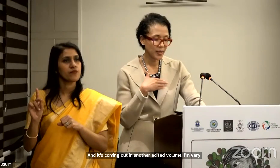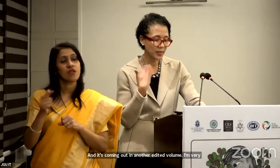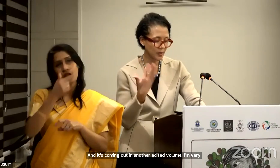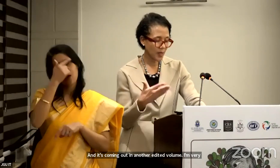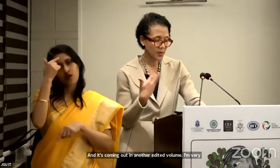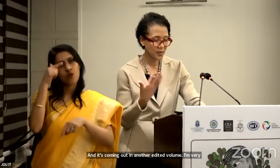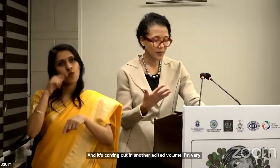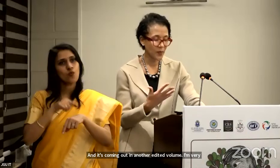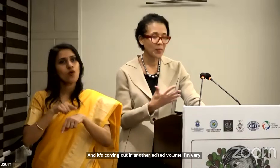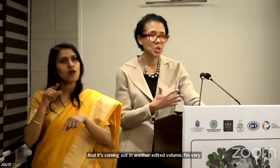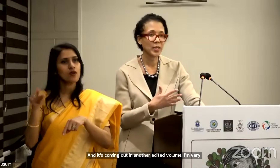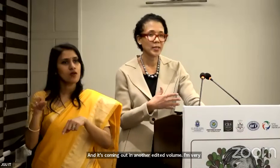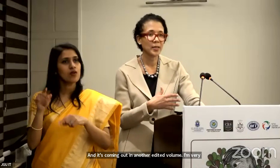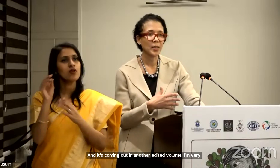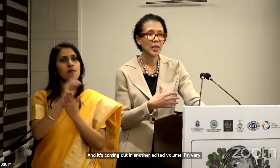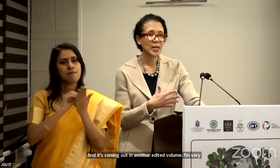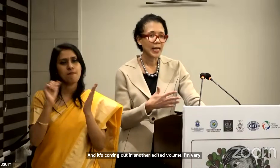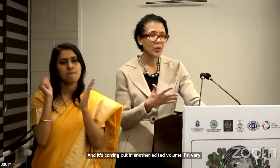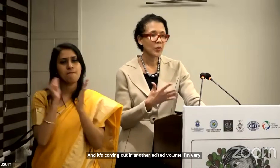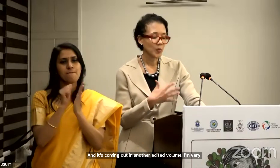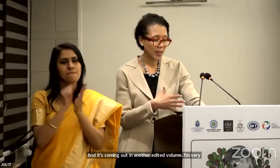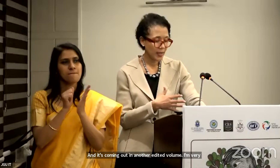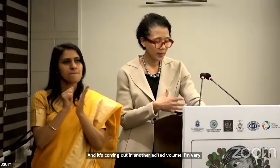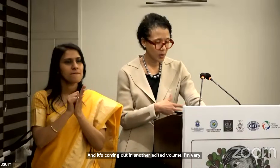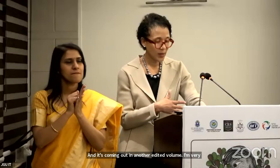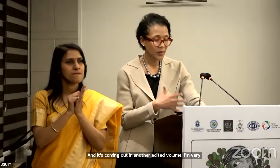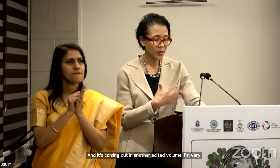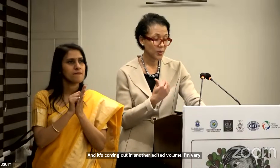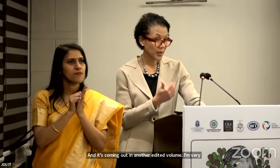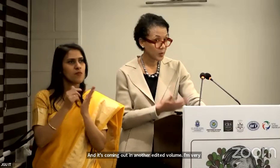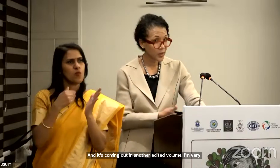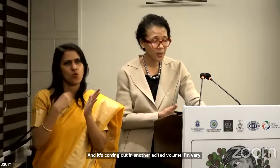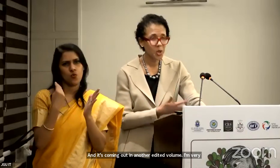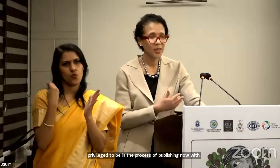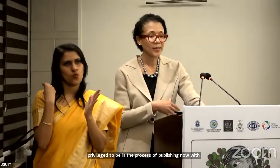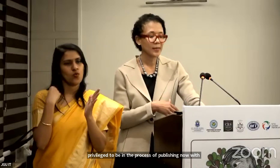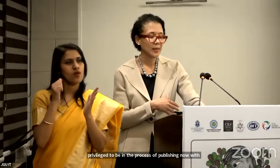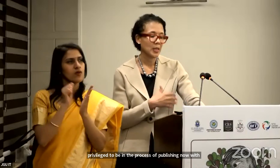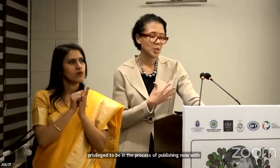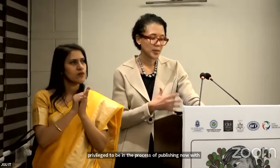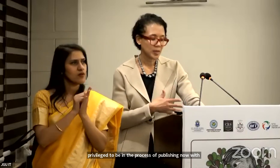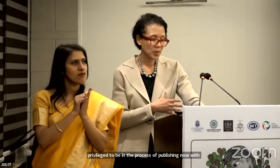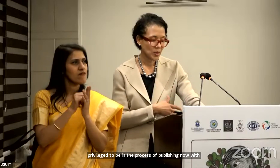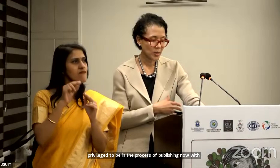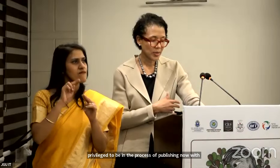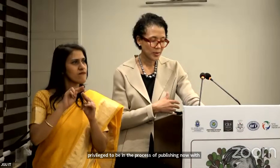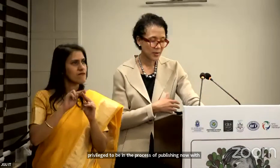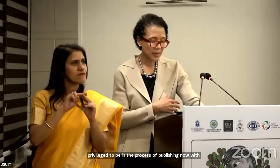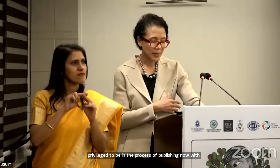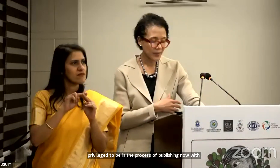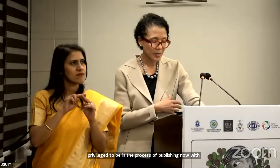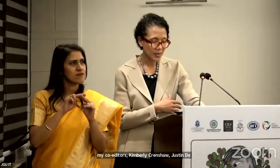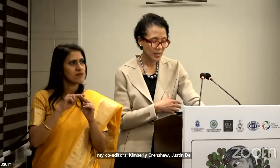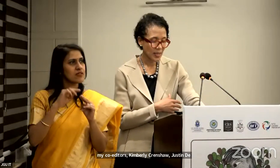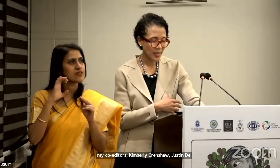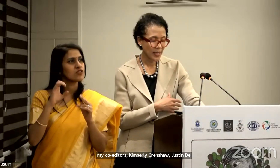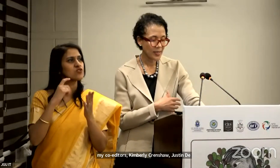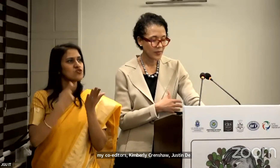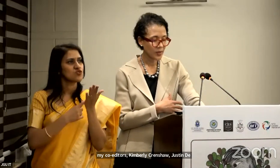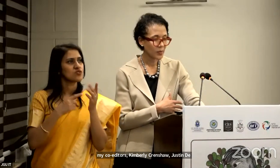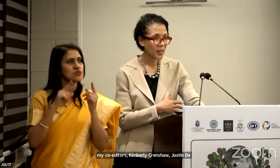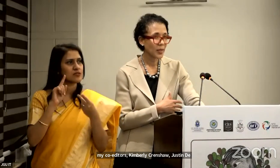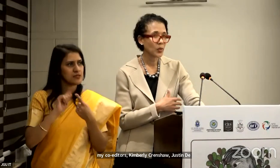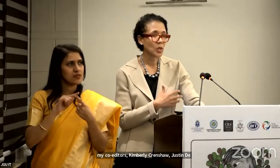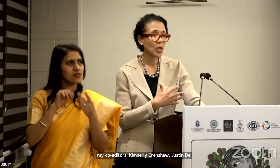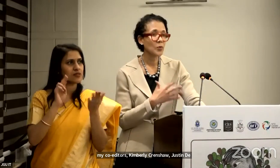to be in the process of publishing now with my co-editors, Kimberly Crenshaw, Justin DeSautel Stein, and